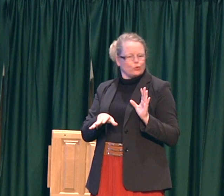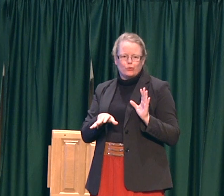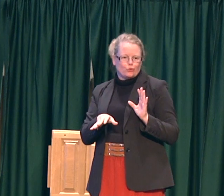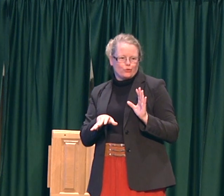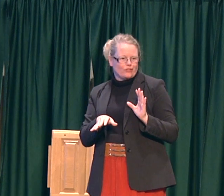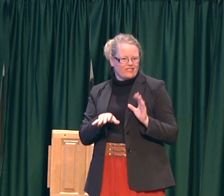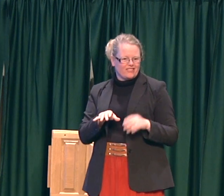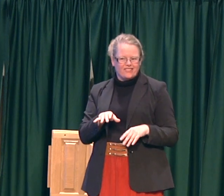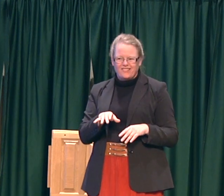need an interpreter,